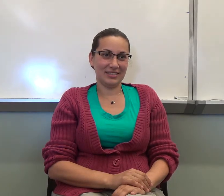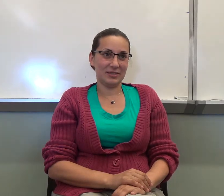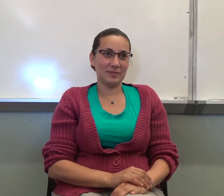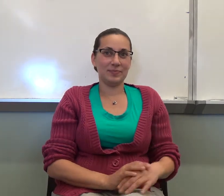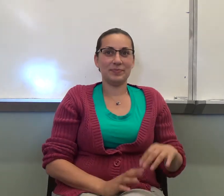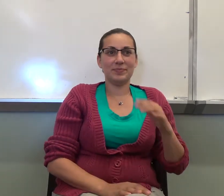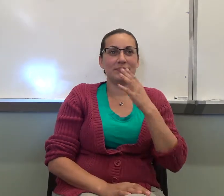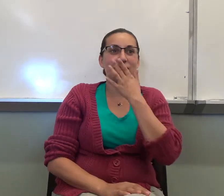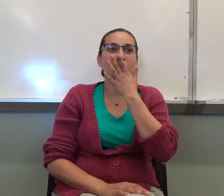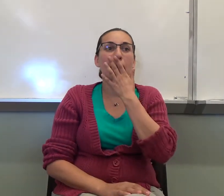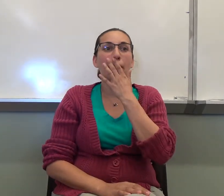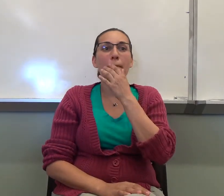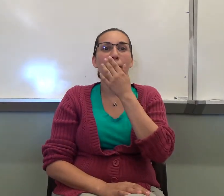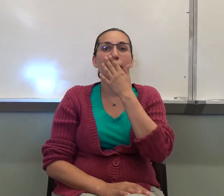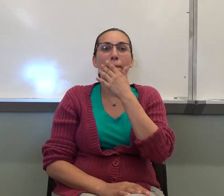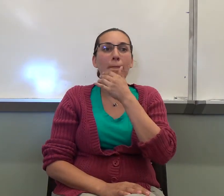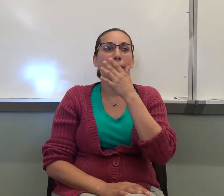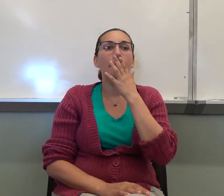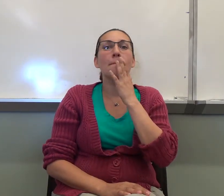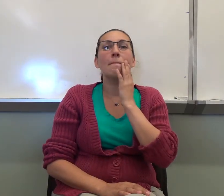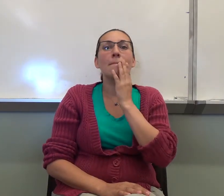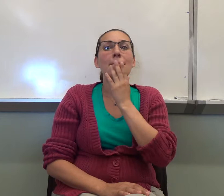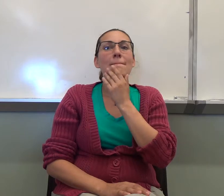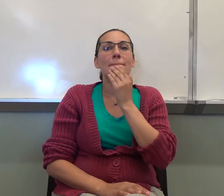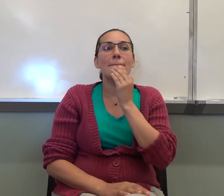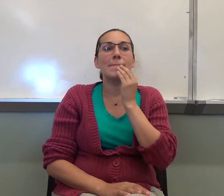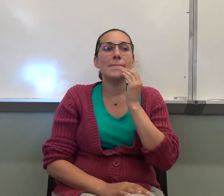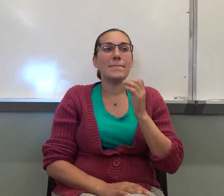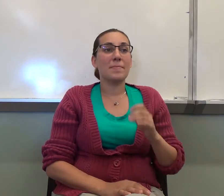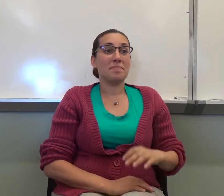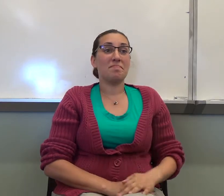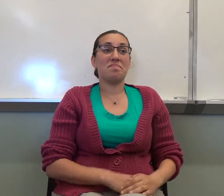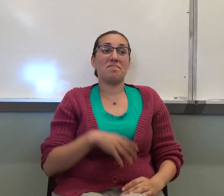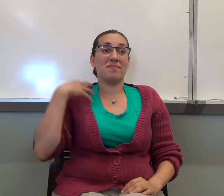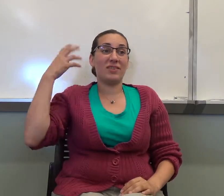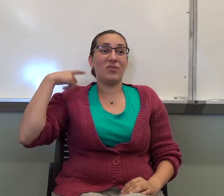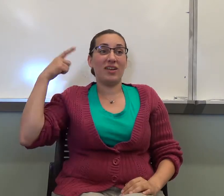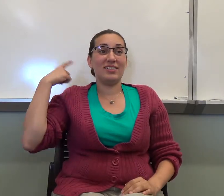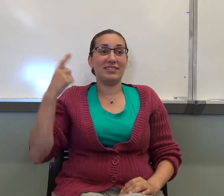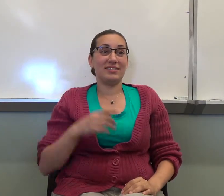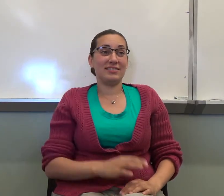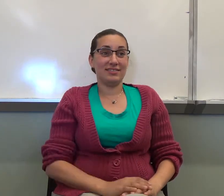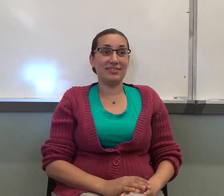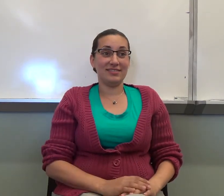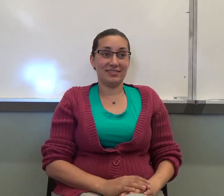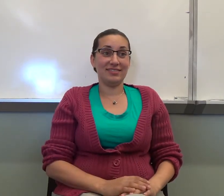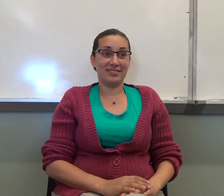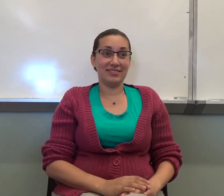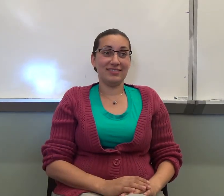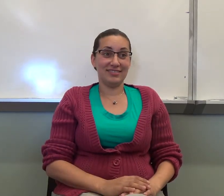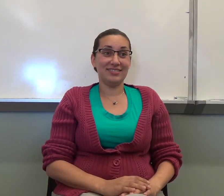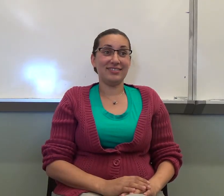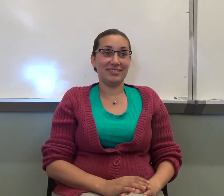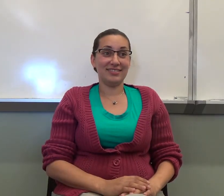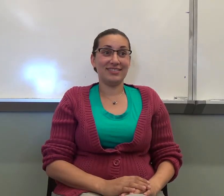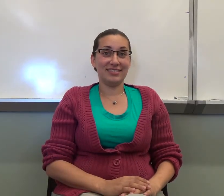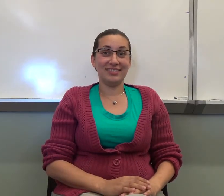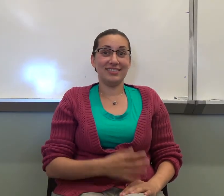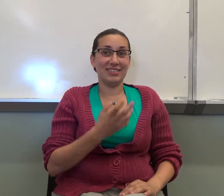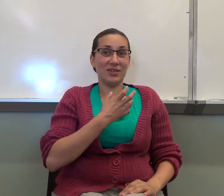unknowns. But it'll have more than one power of a particular unknown. Let's say it has x, then it has an x squared.